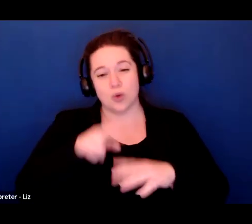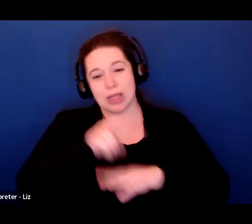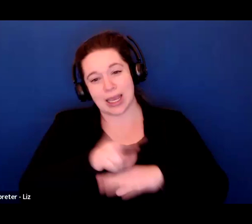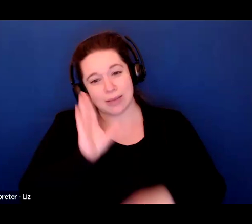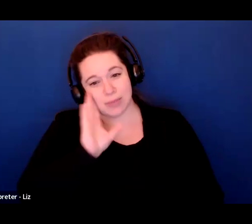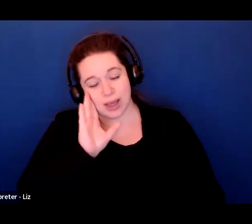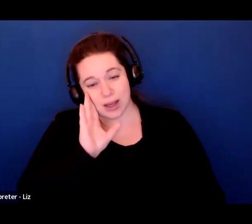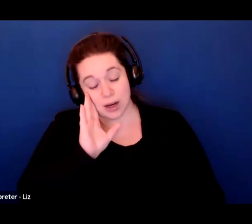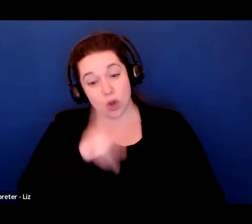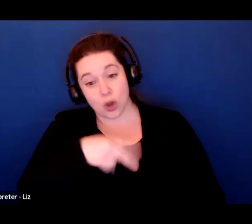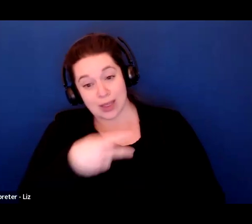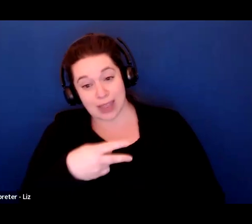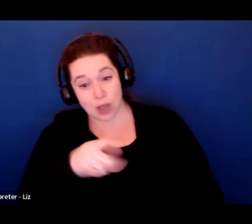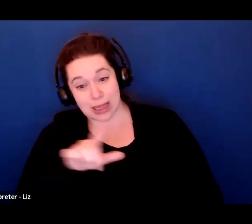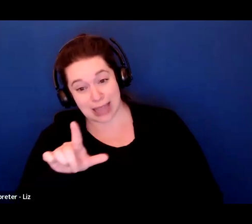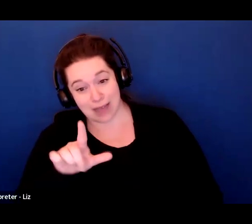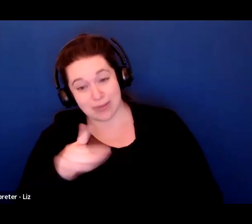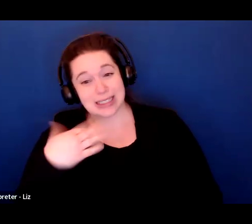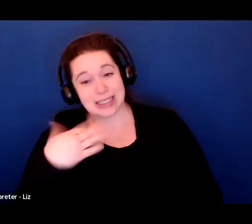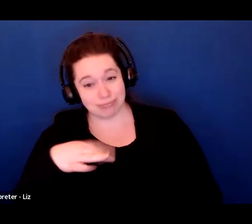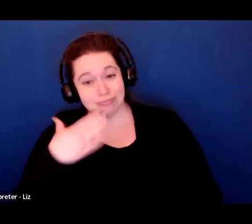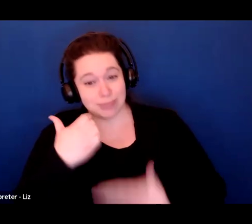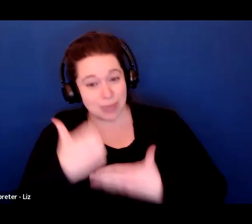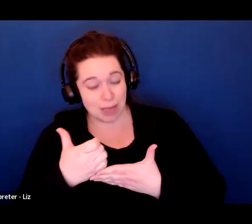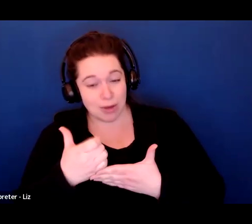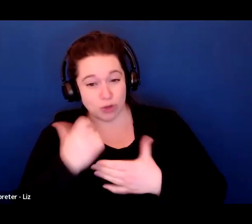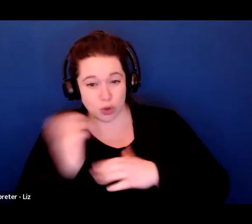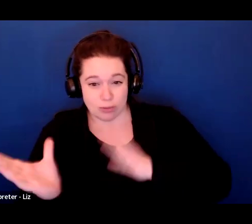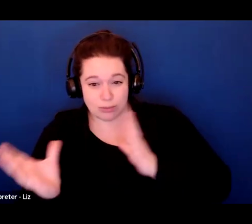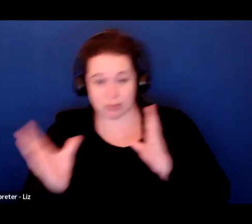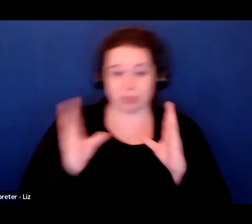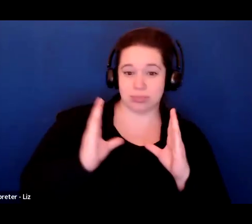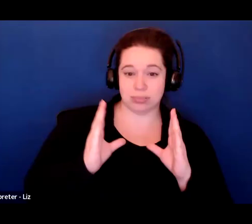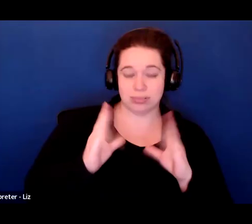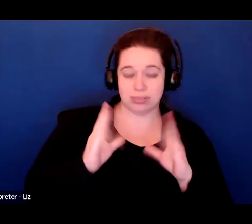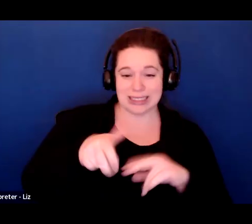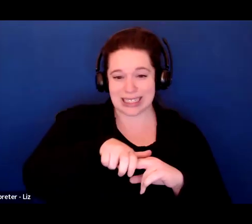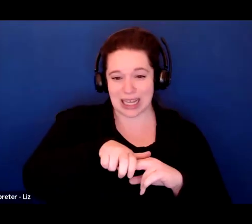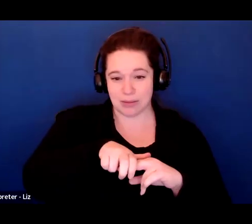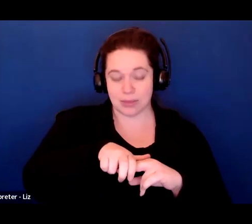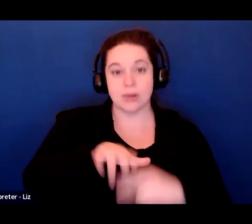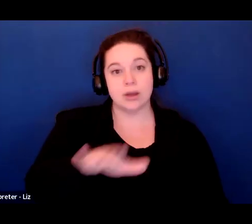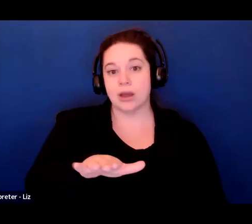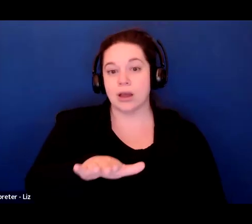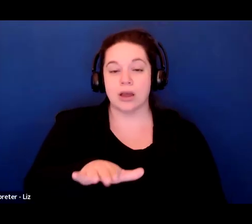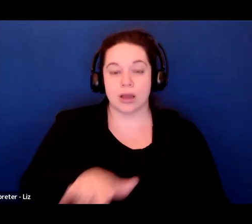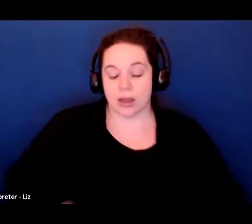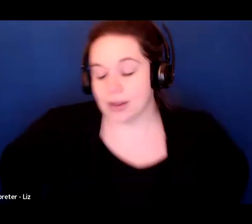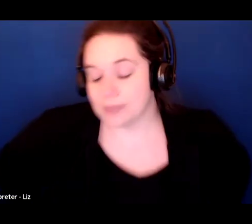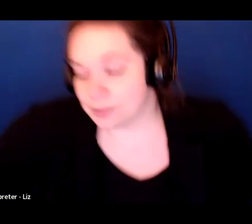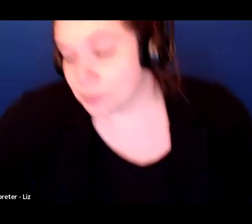on the left side, that's helpful. But if you can get him sitting up, and you can't just do that like suddenly one day, if you haven't done it